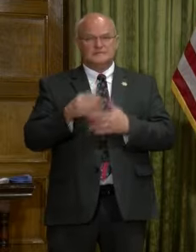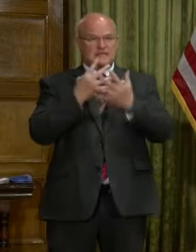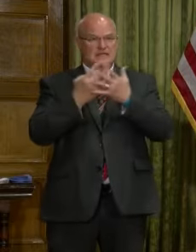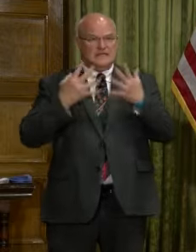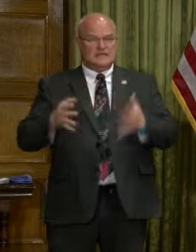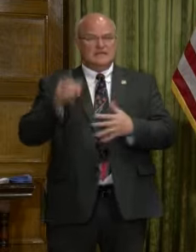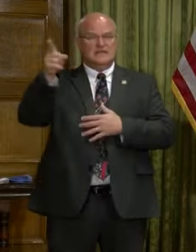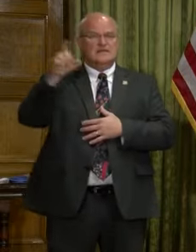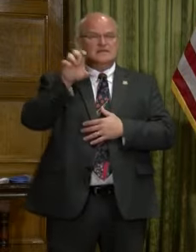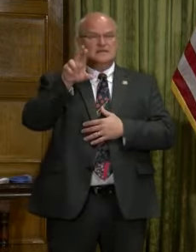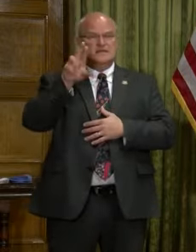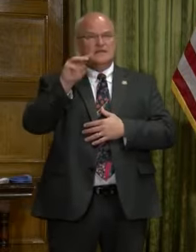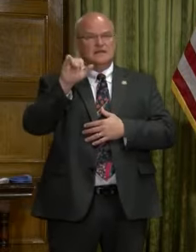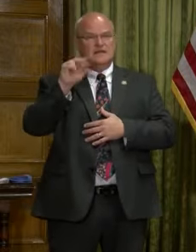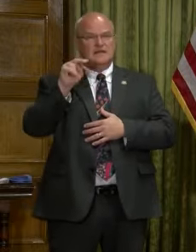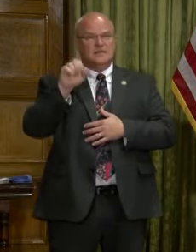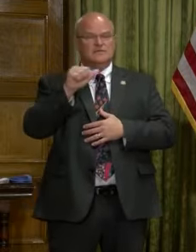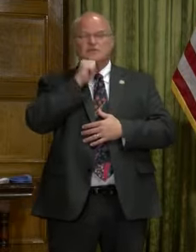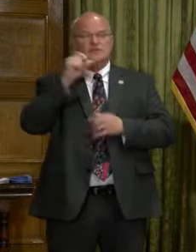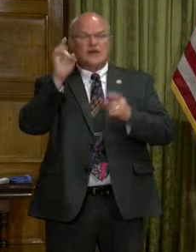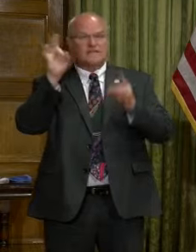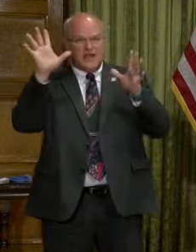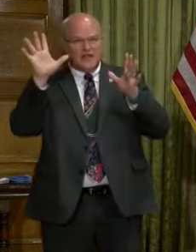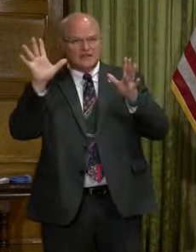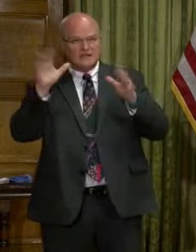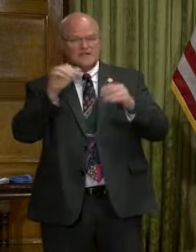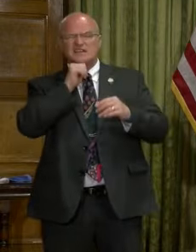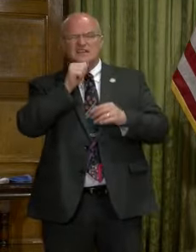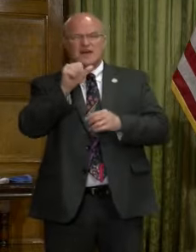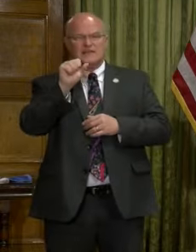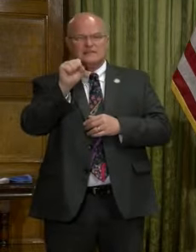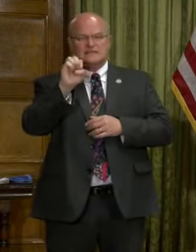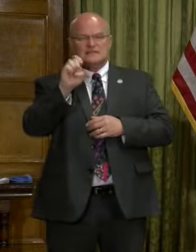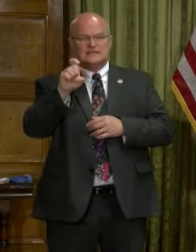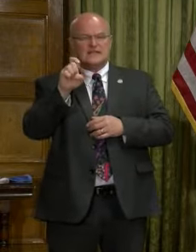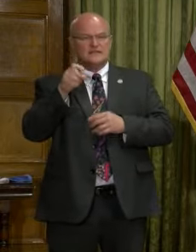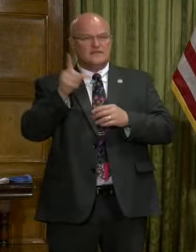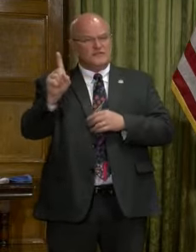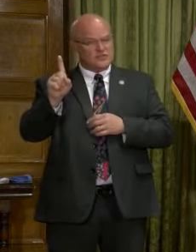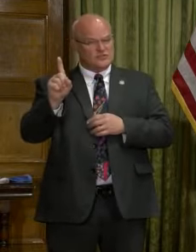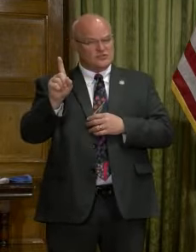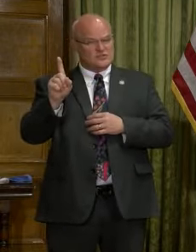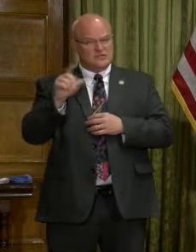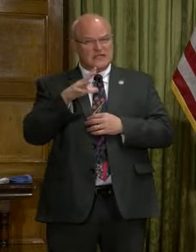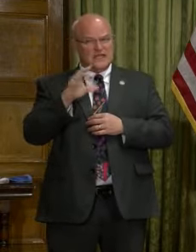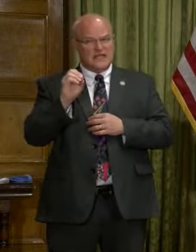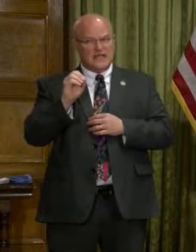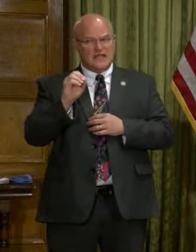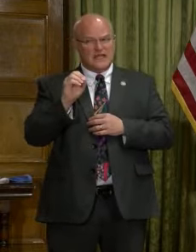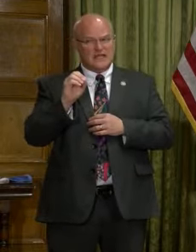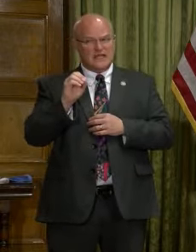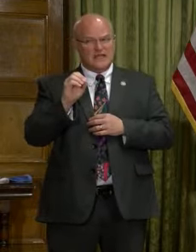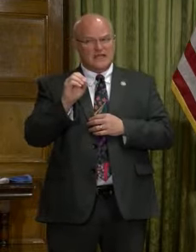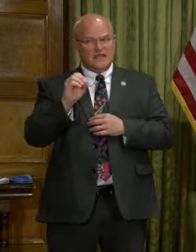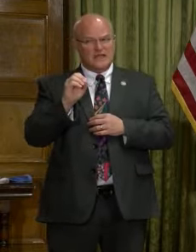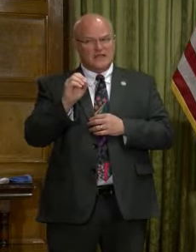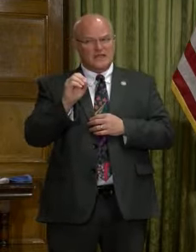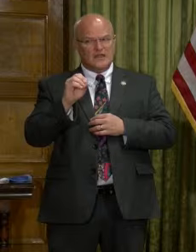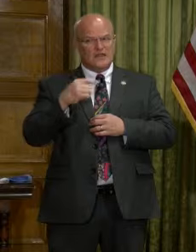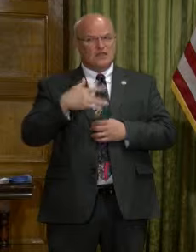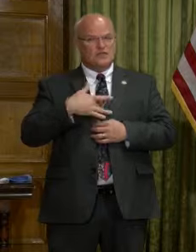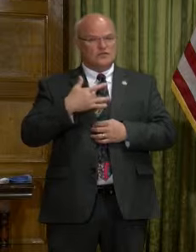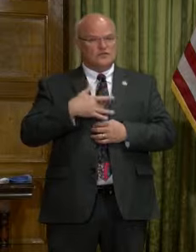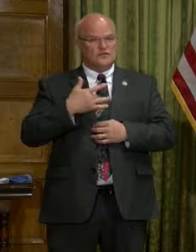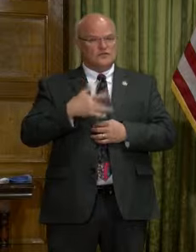inmates at Cummins who are nonviolent, non-sex offenders, and do you